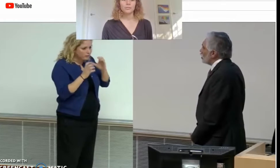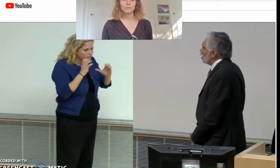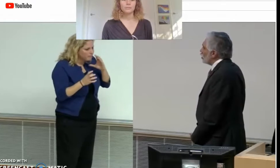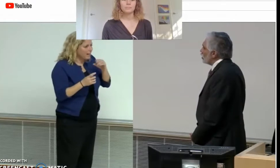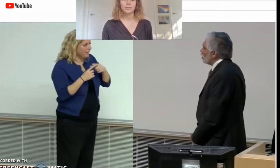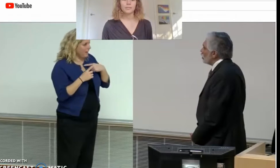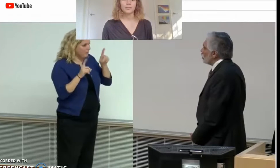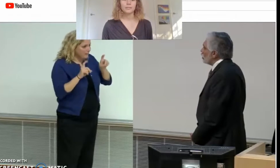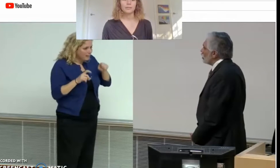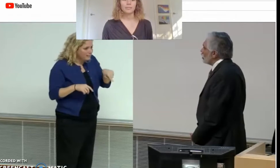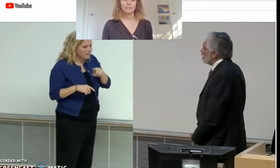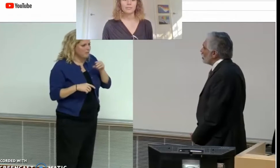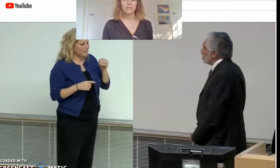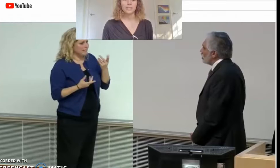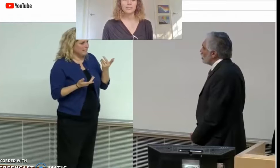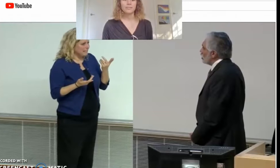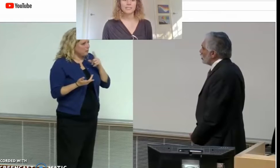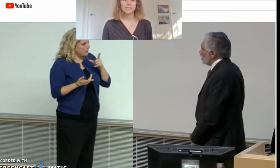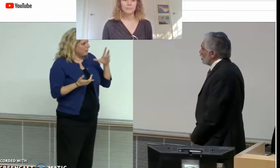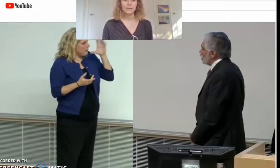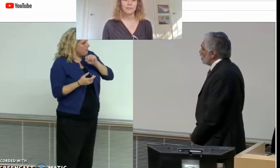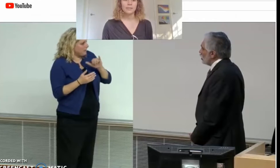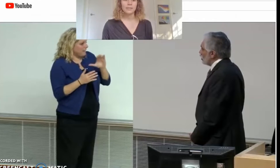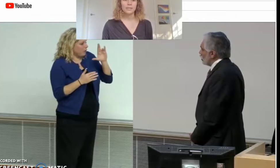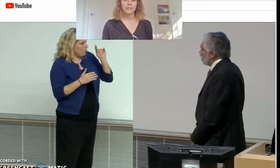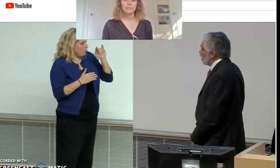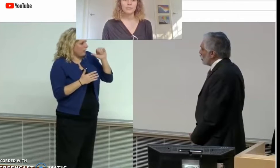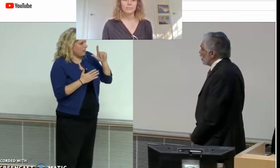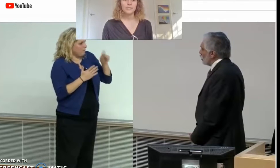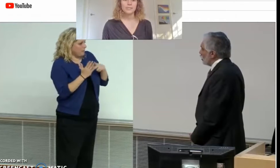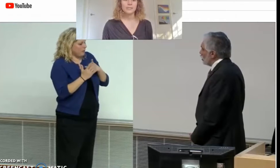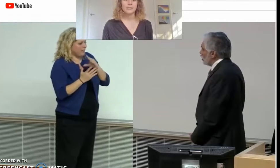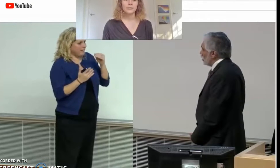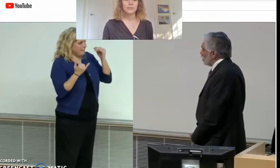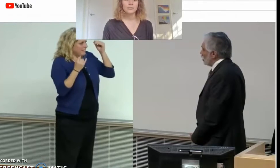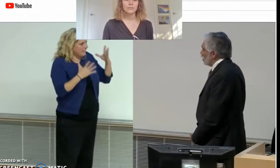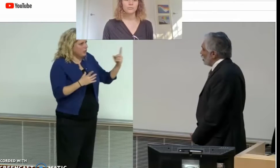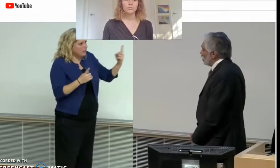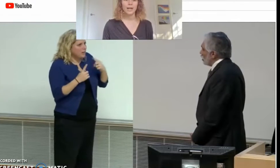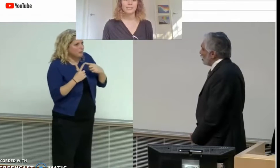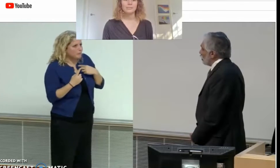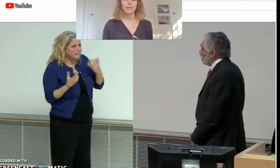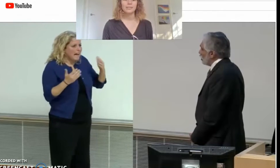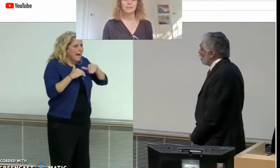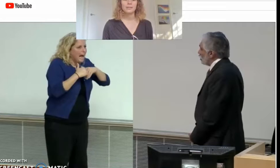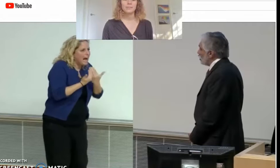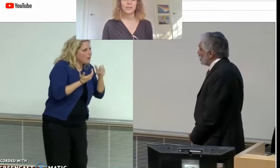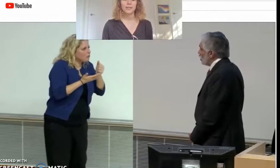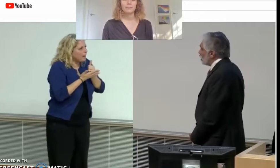who have language delays. I've tested them, and they really miss the social aspect. They come to me